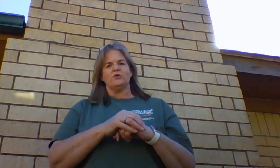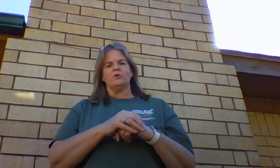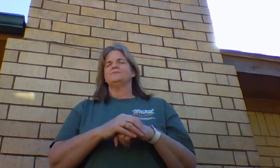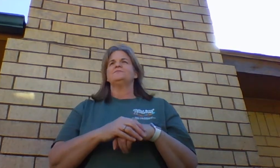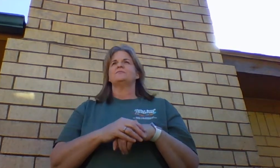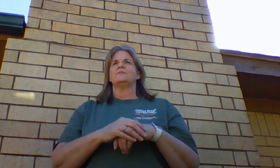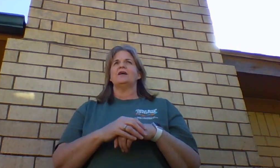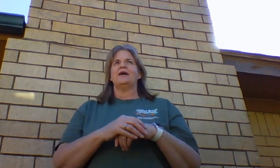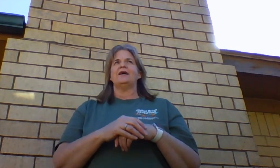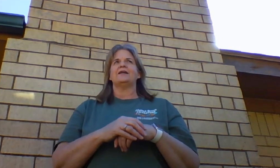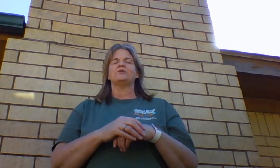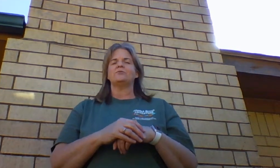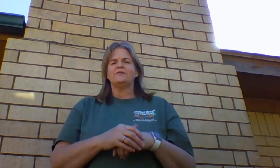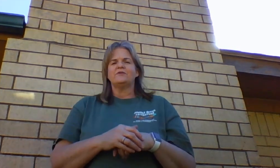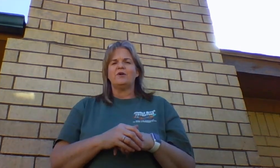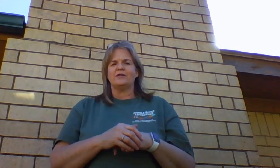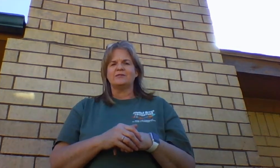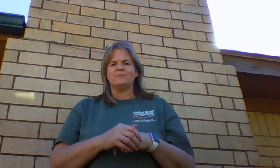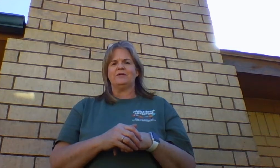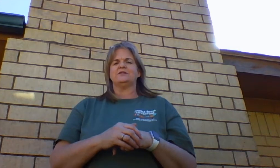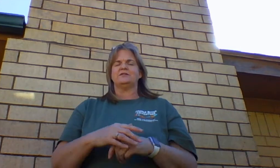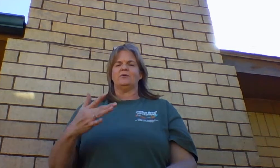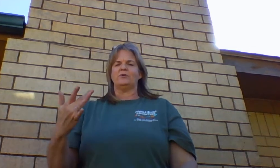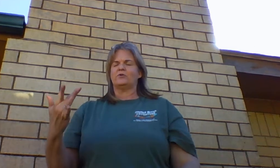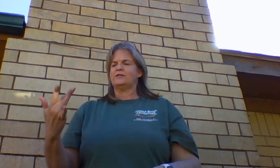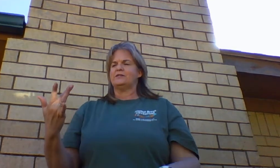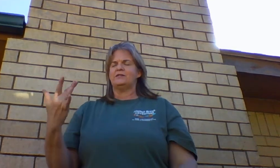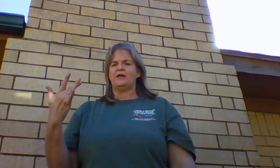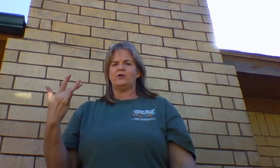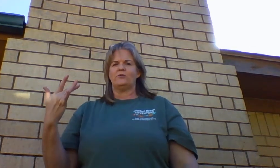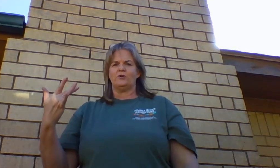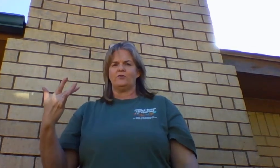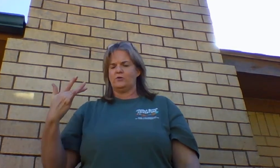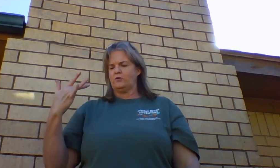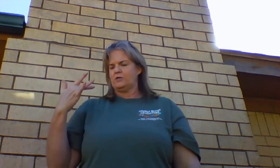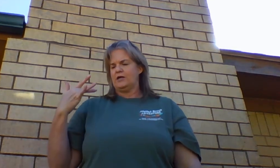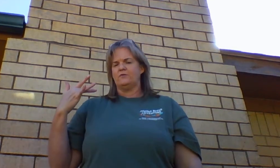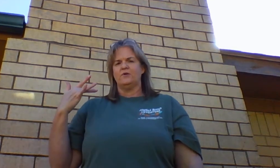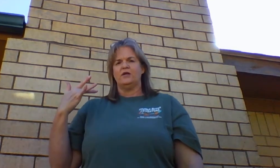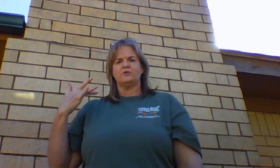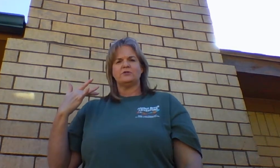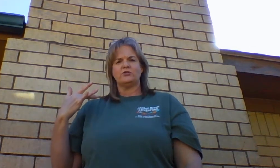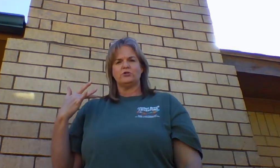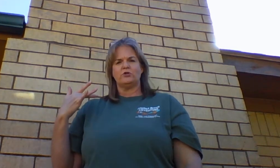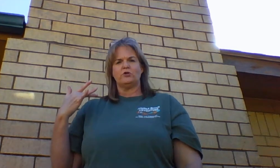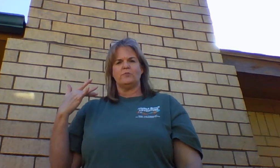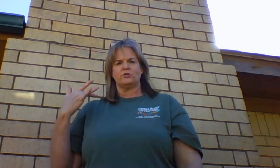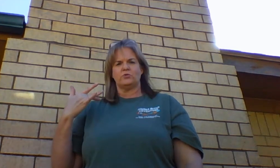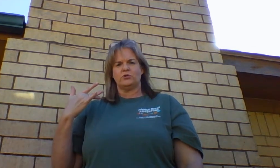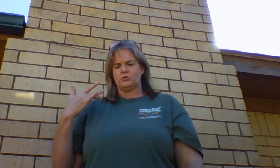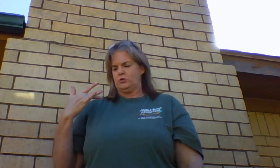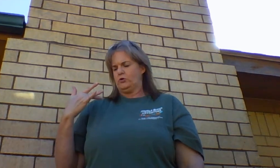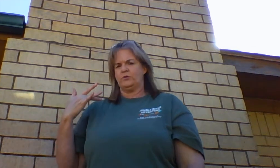Fragile, and I don't really even know how to explain this sign, but you're going to take your middle finger, kind of, don't touch your shoulder, but towards your shoulder, pretty close